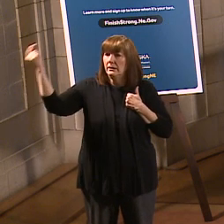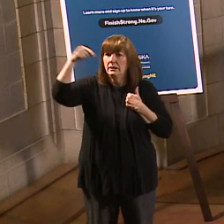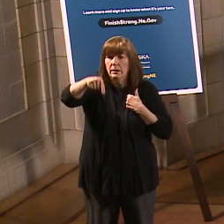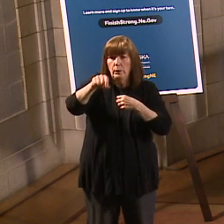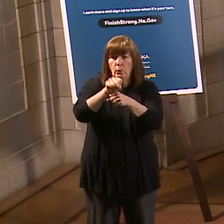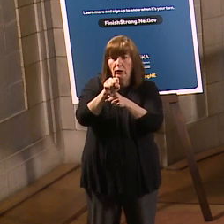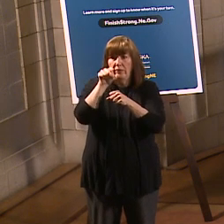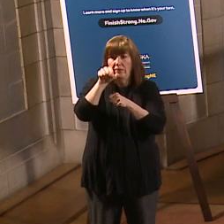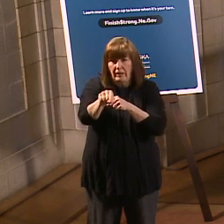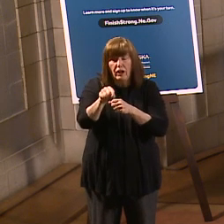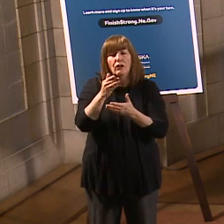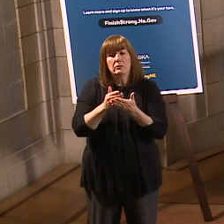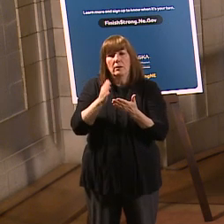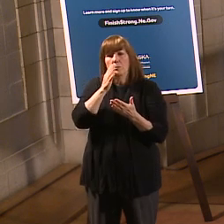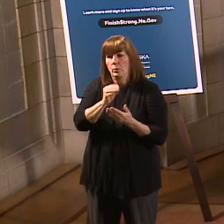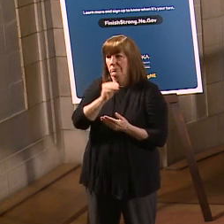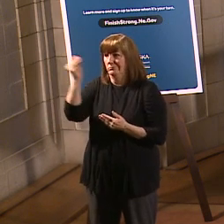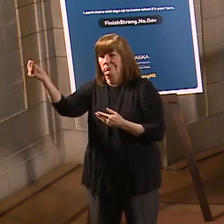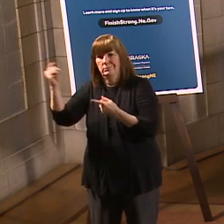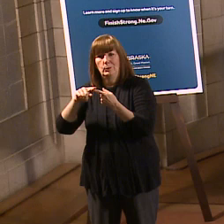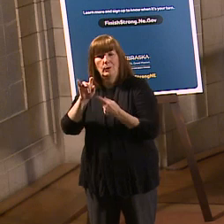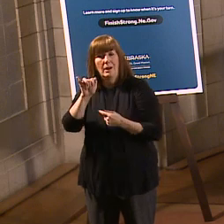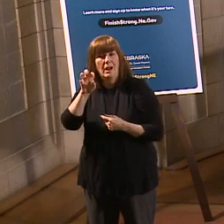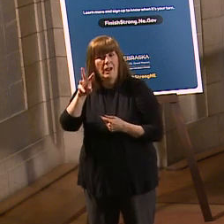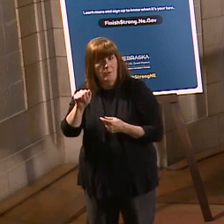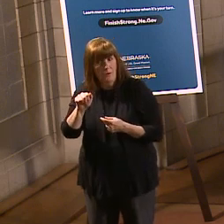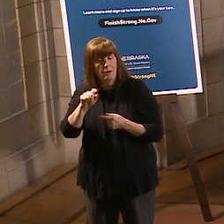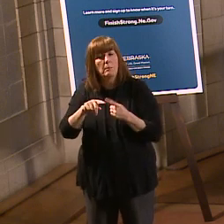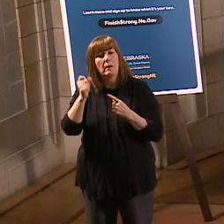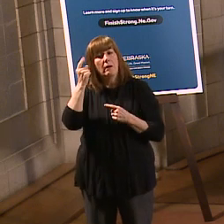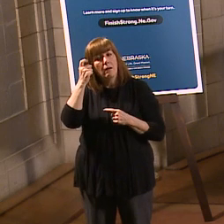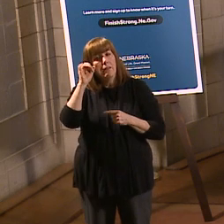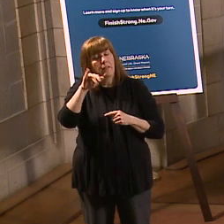Iowans in that. But again, this is under the